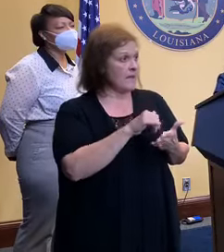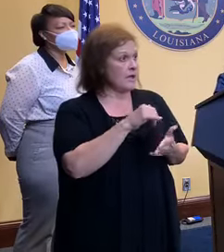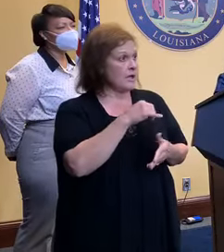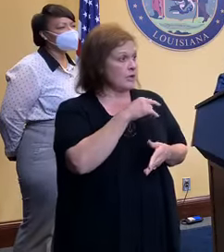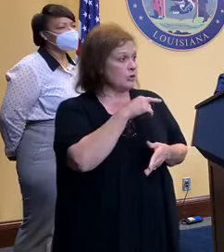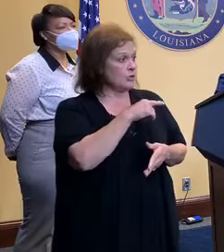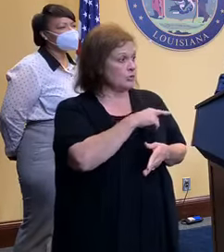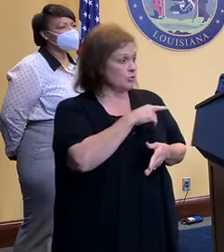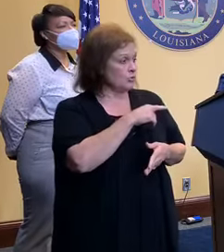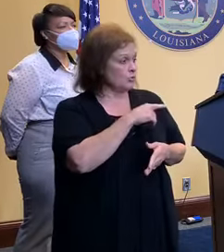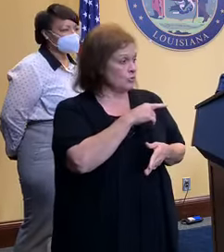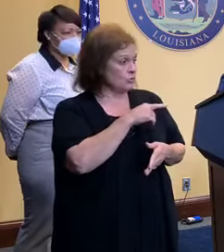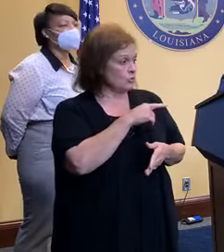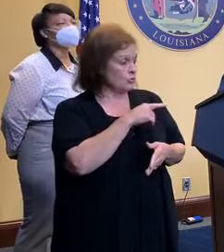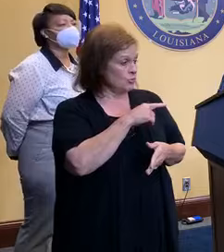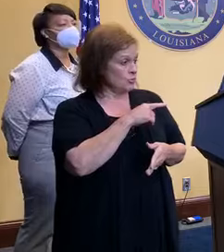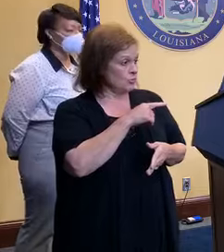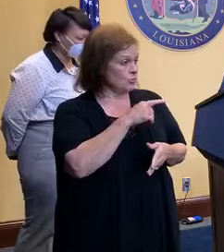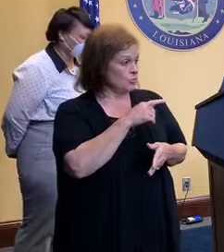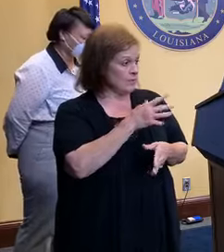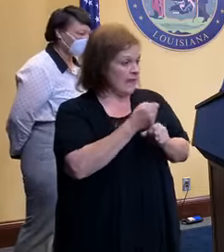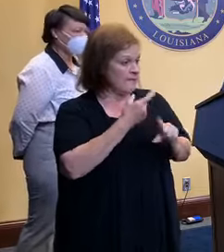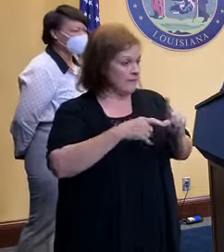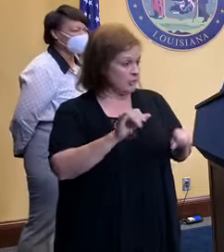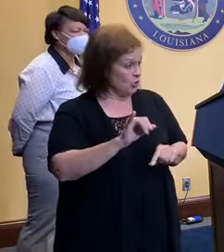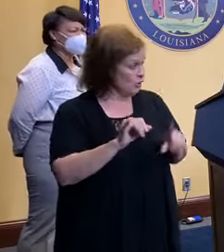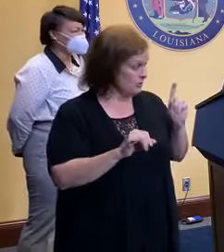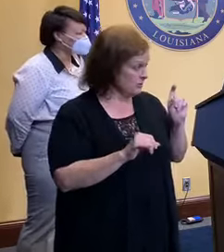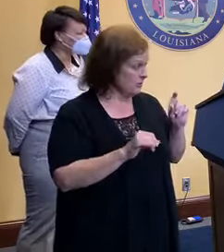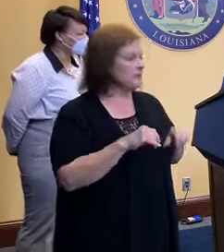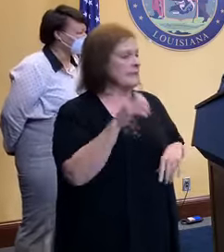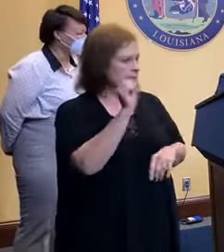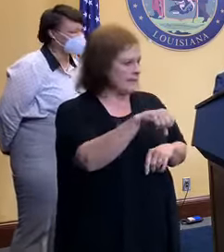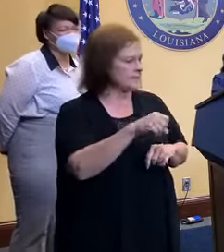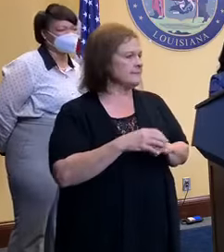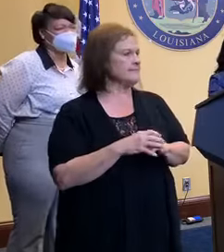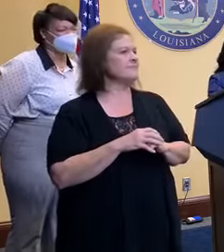the recovery? Yes.